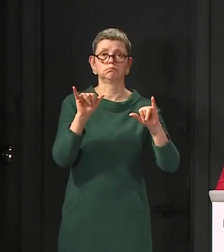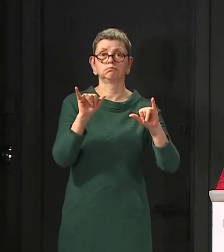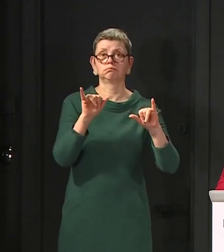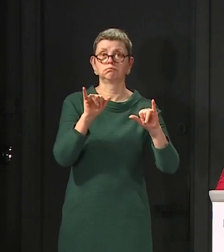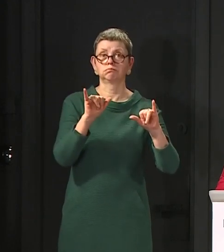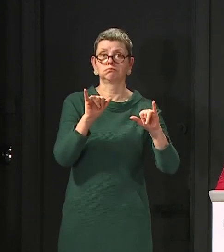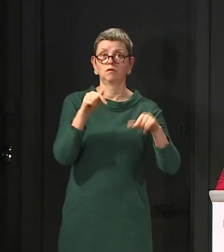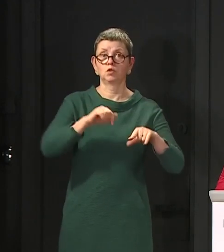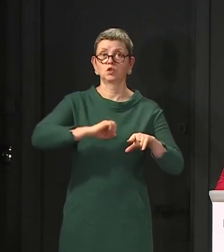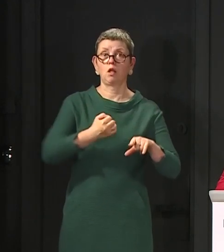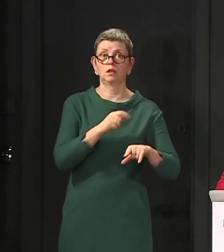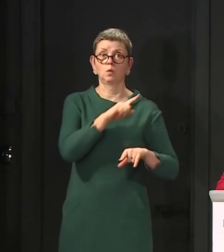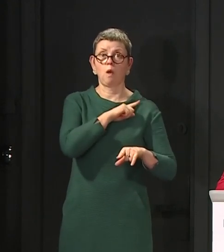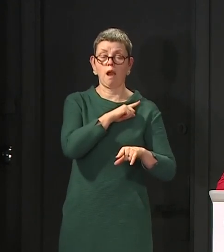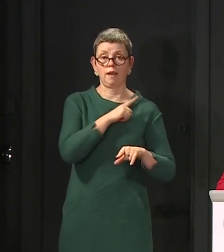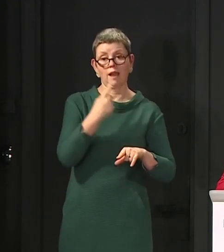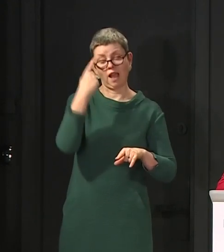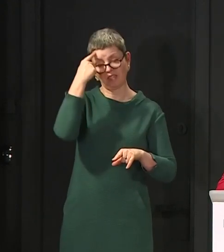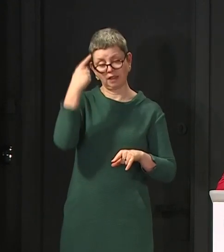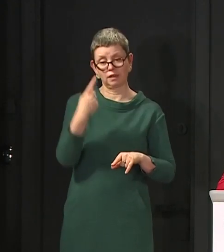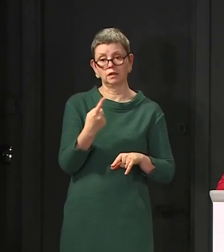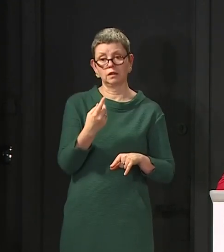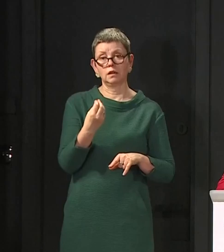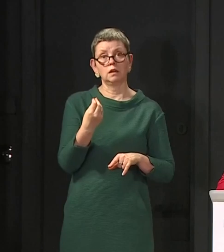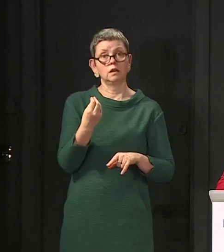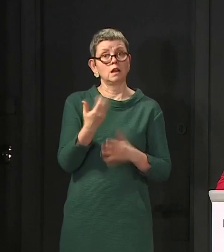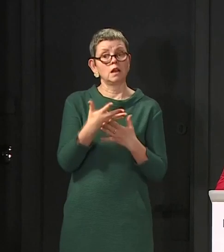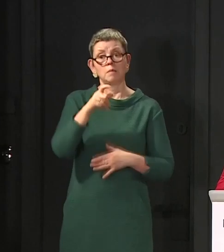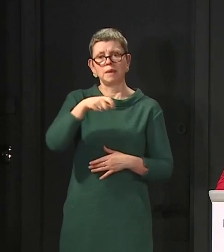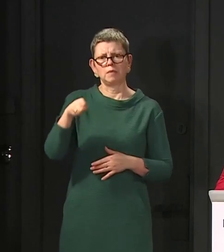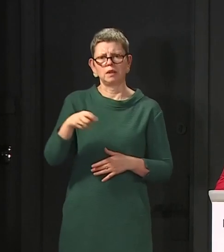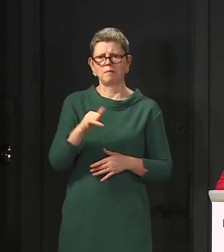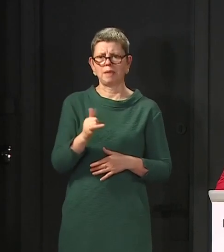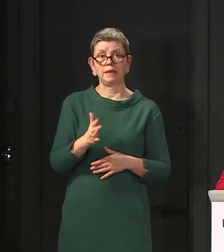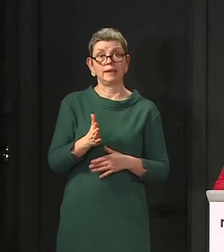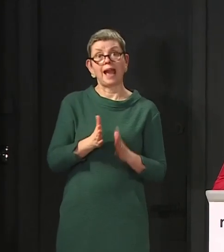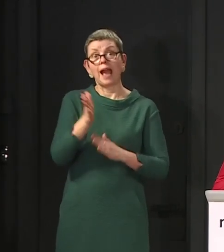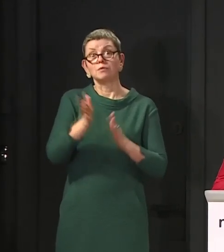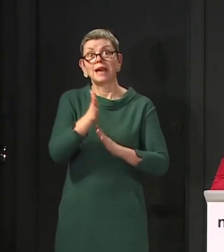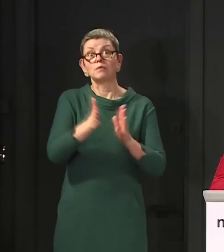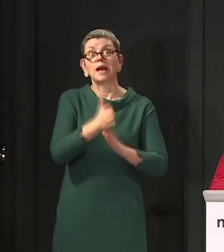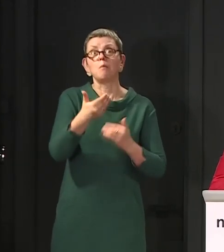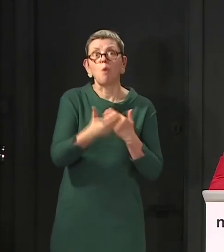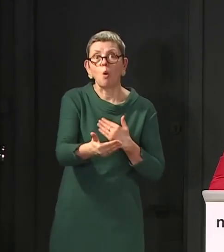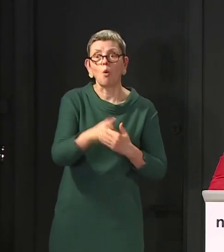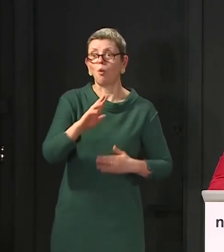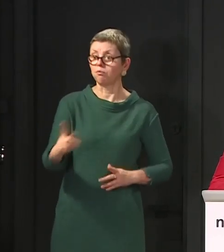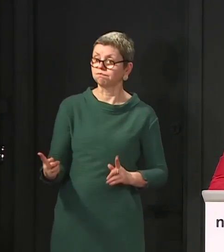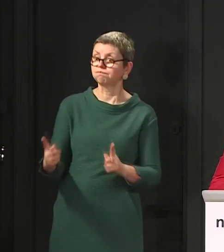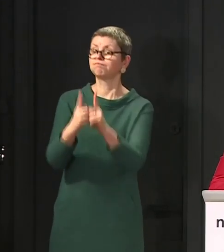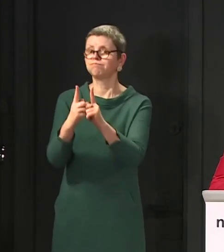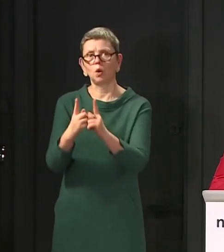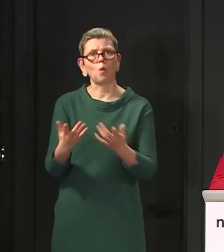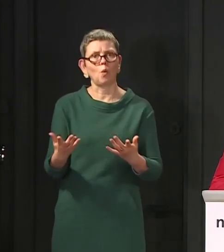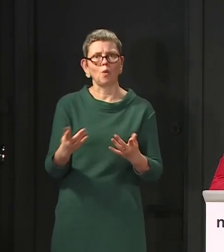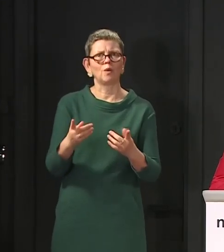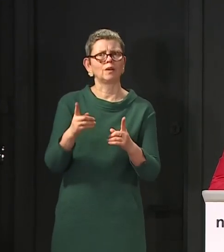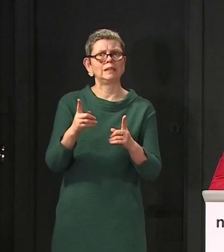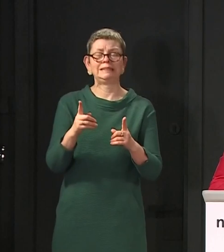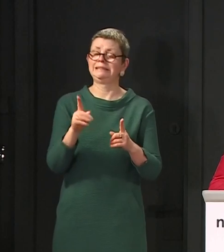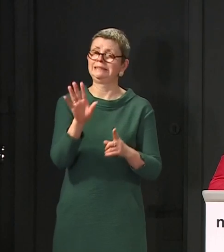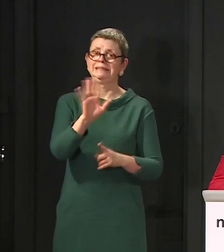because it would lead to people perhaps through no fault of their own going out more than they should or mixing with people more than they should, and that's